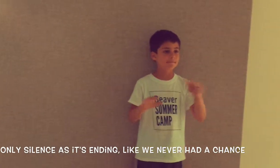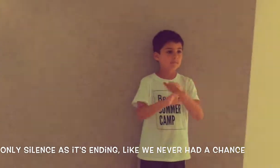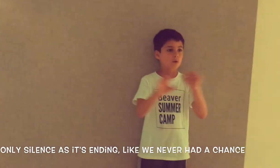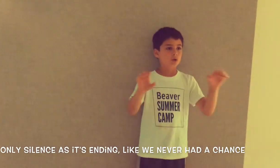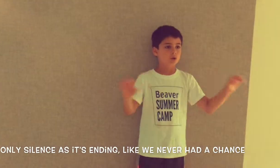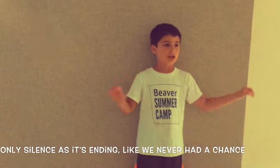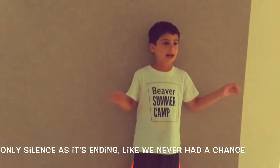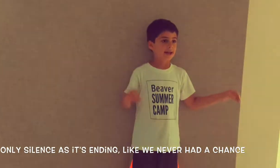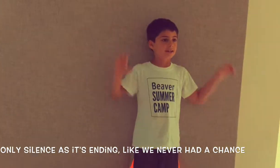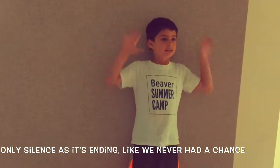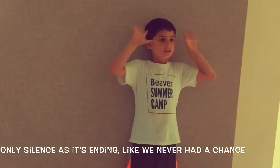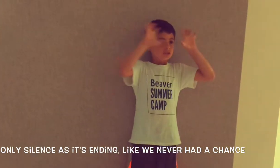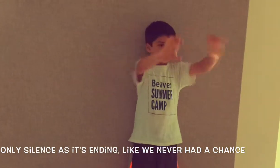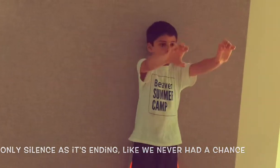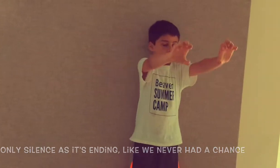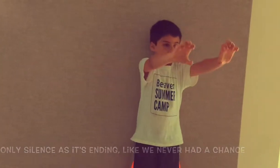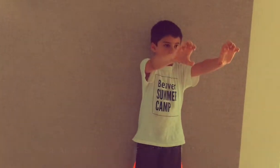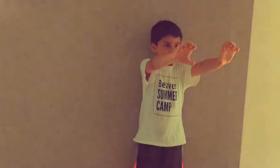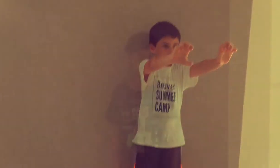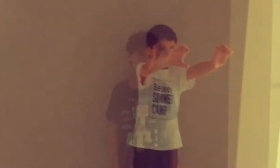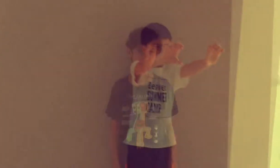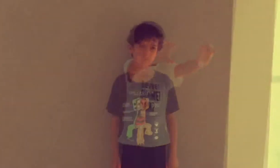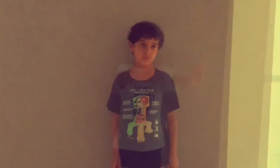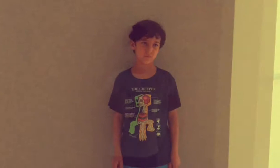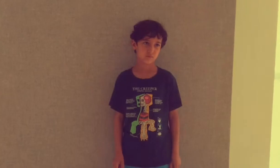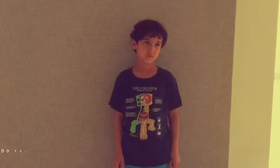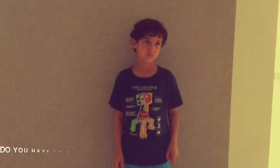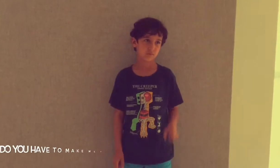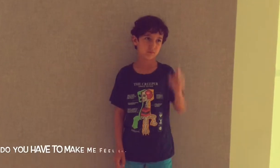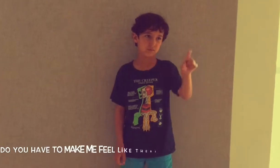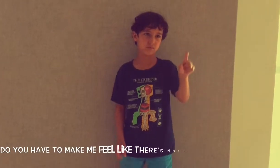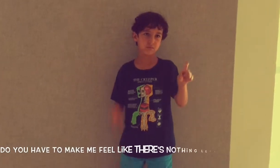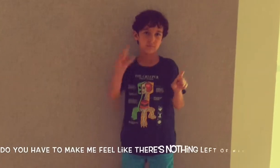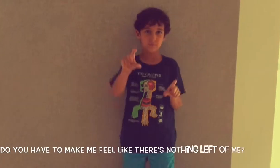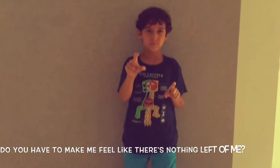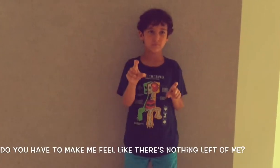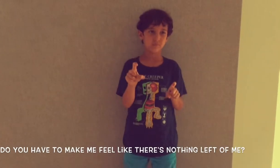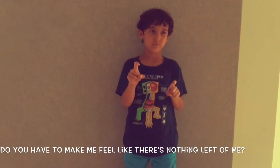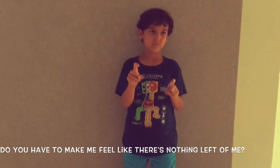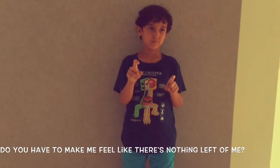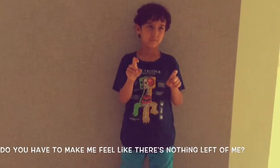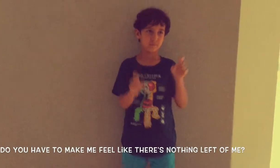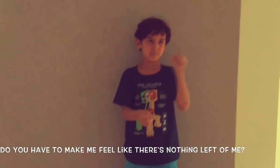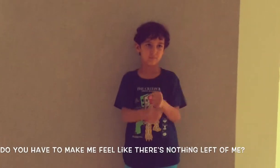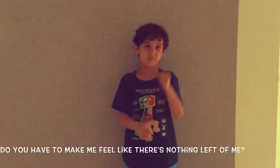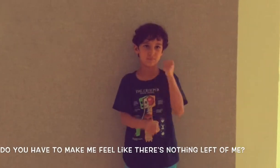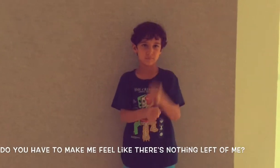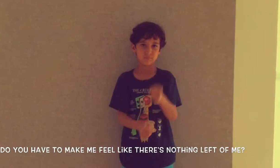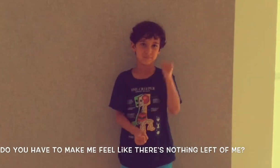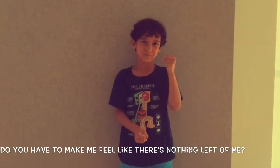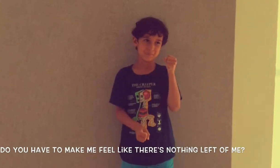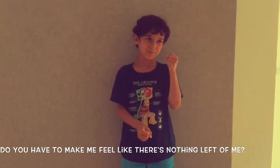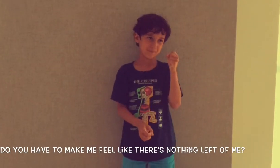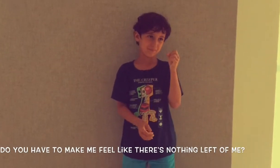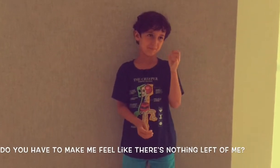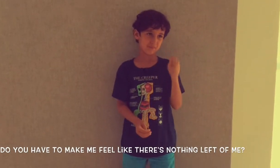never had a chance. Do you have to make me feel